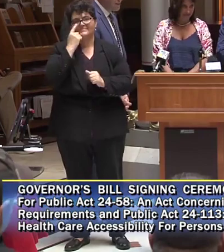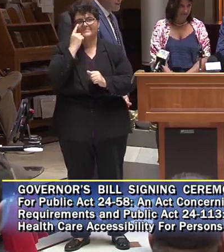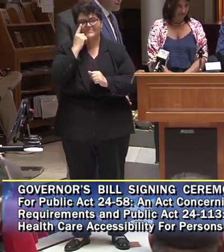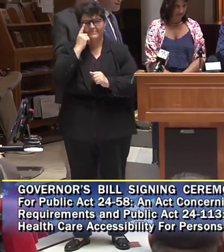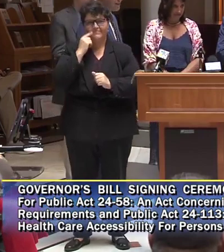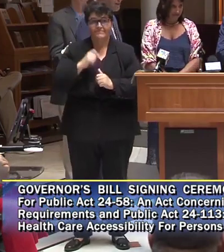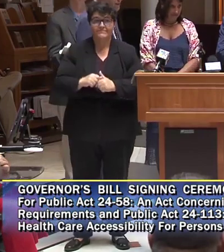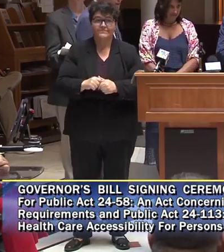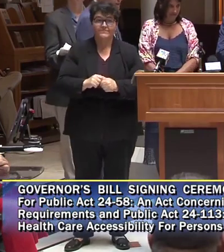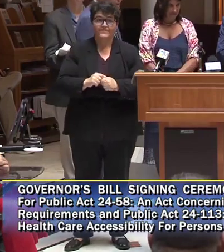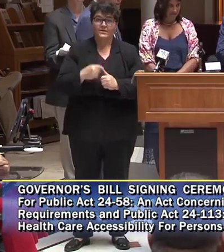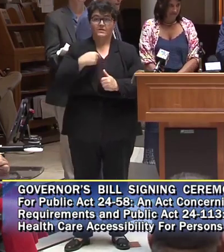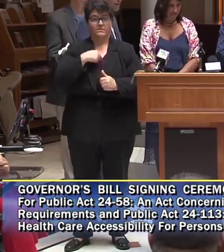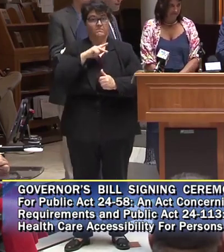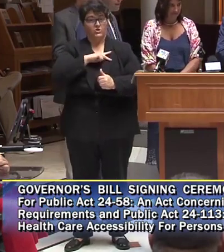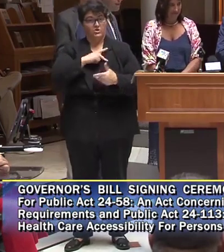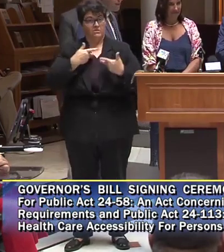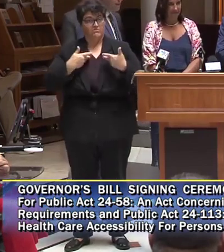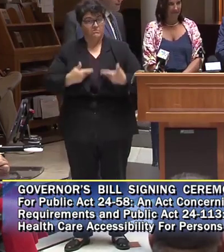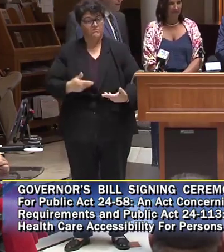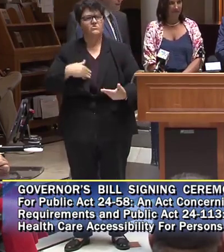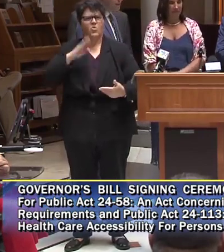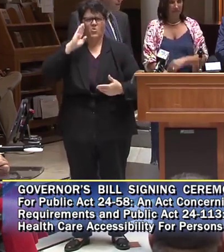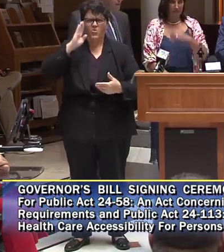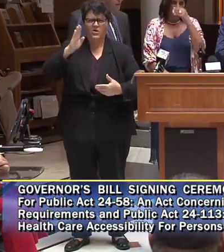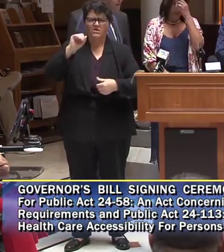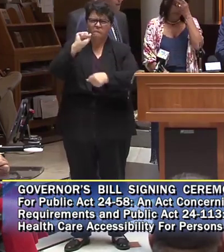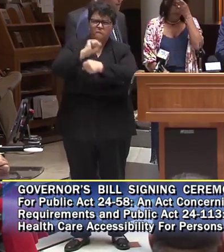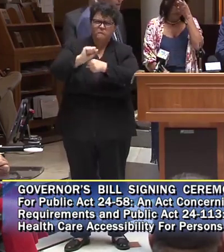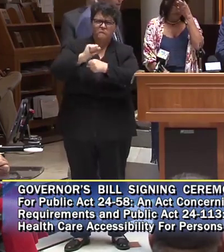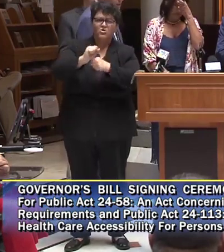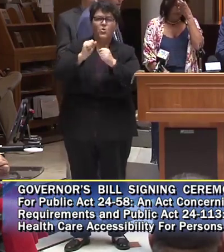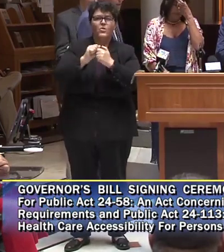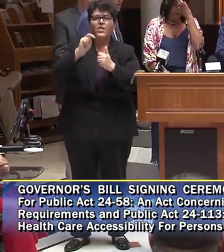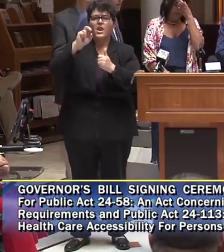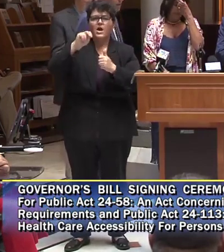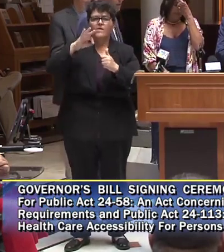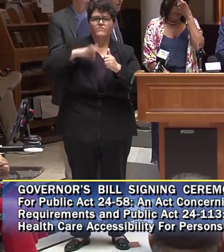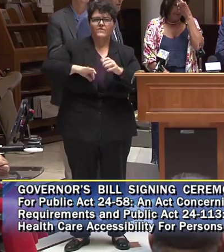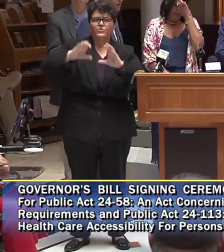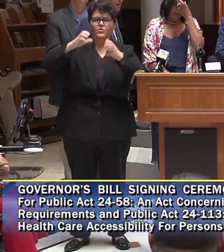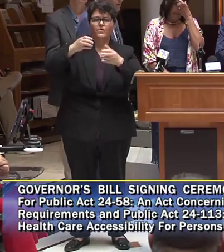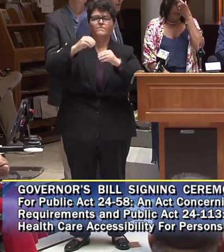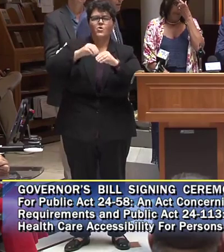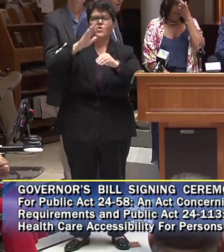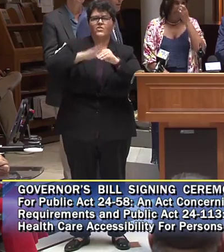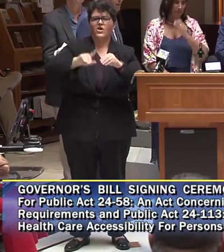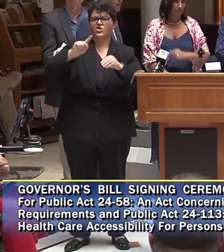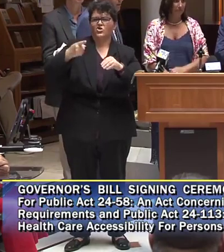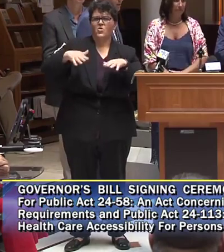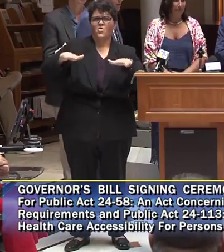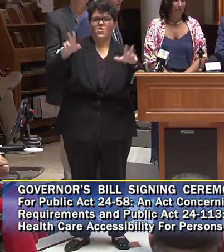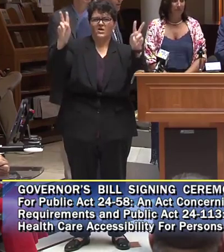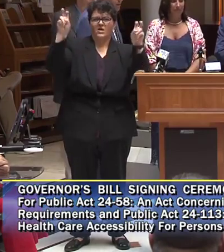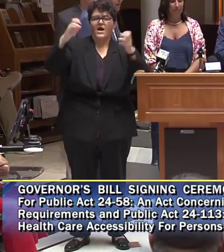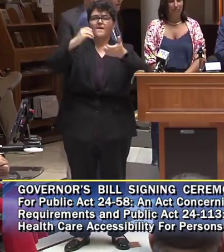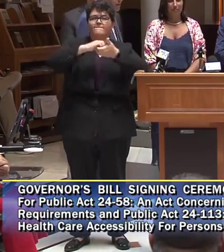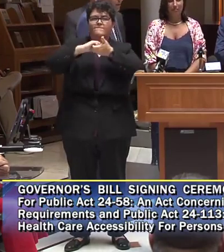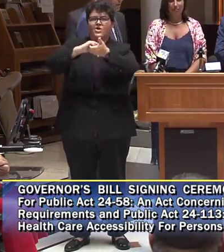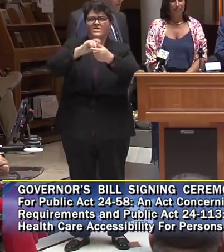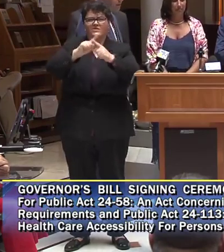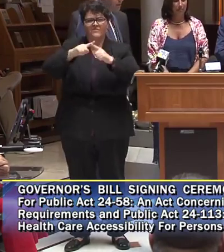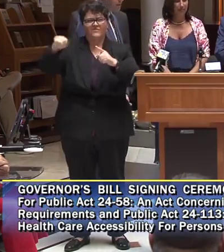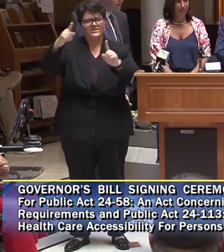I personally will be working with my nonprofit, More Than Walking, and other partners to push Connecticut's success out to